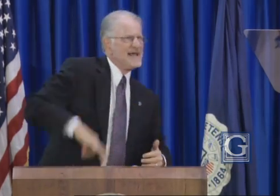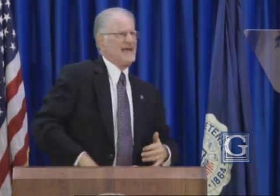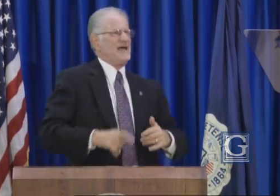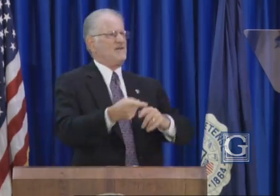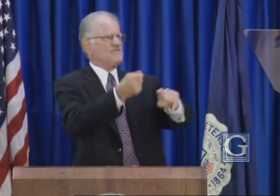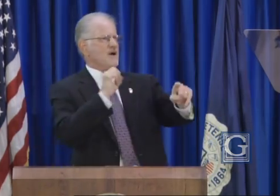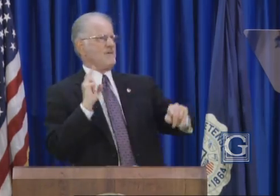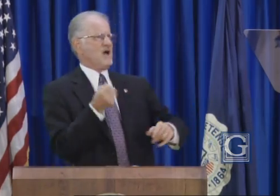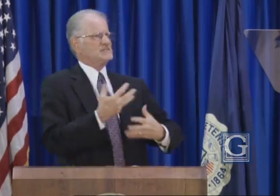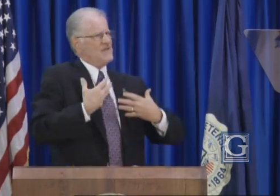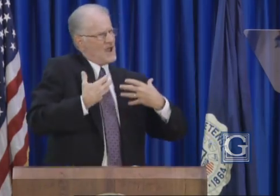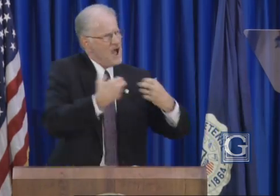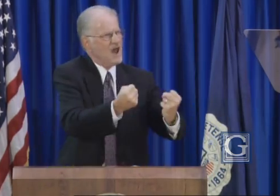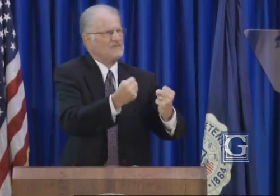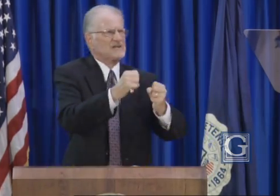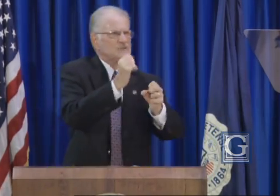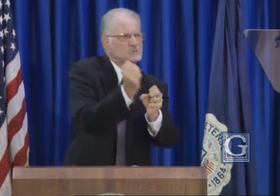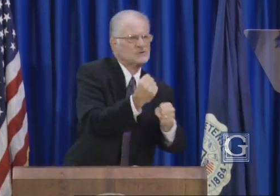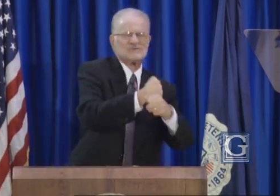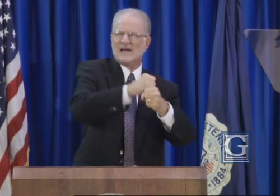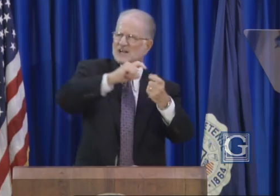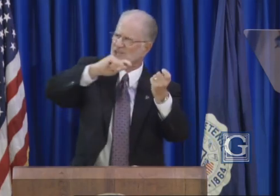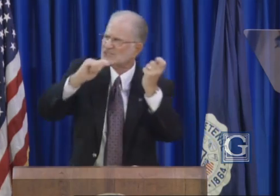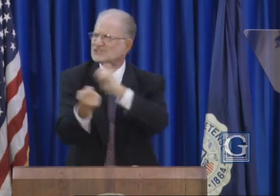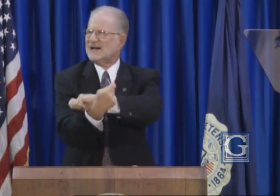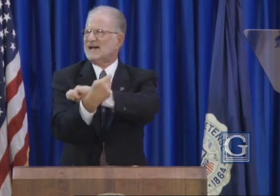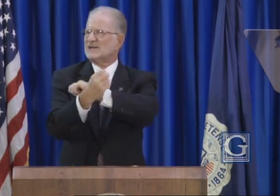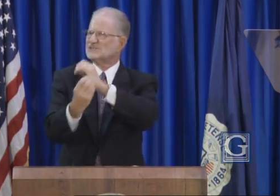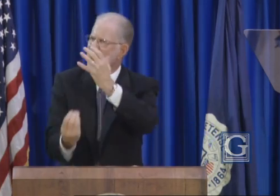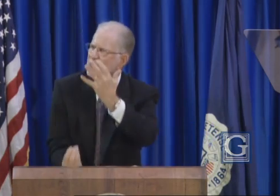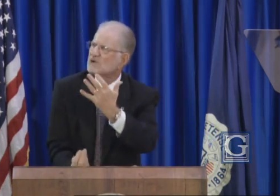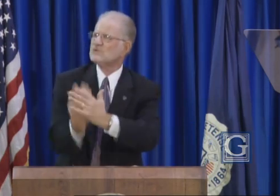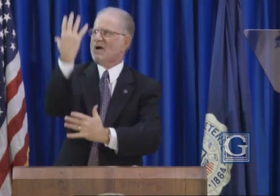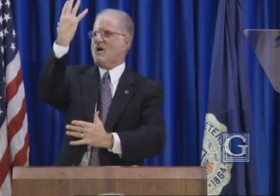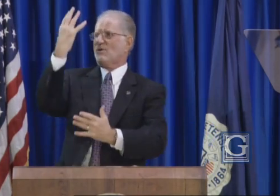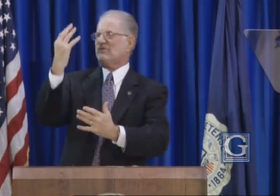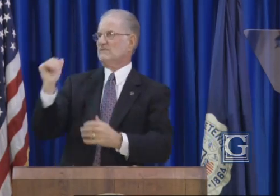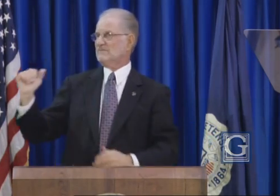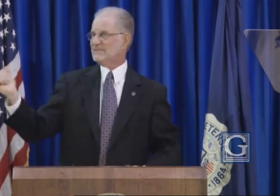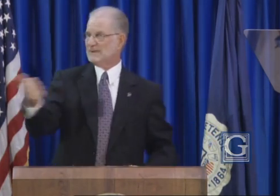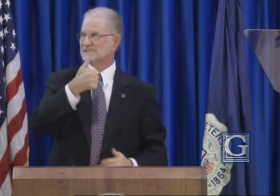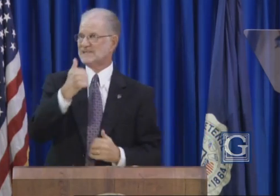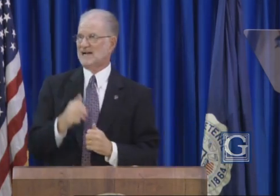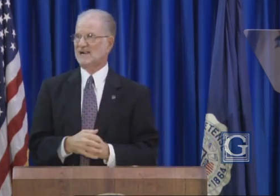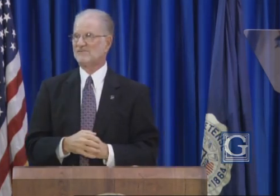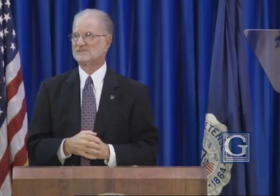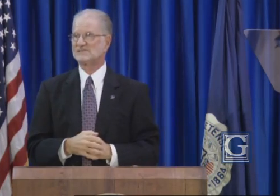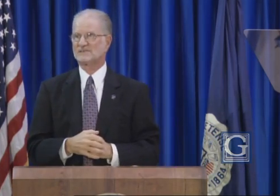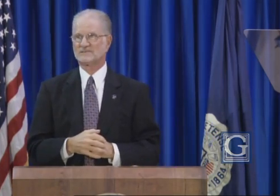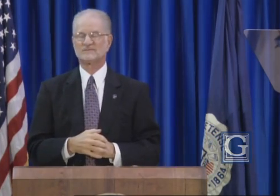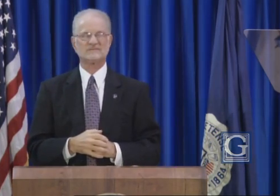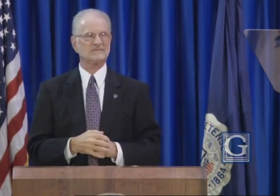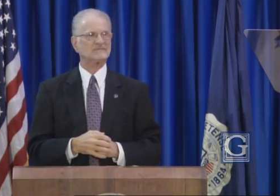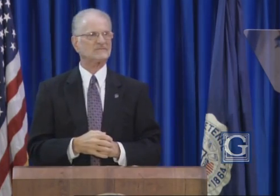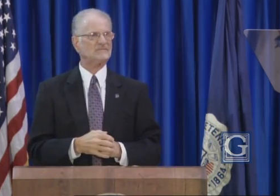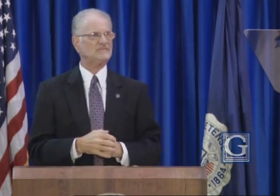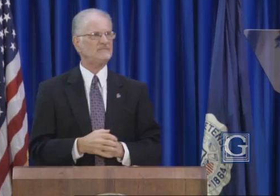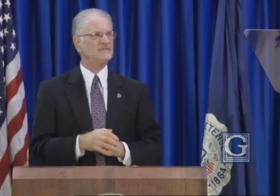turn gain from us the confidence to create change and growth in themselves.